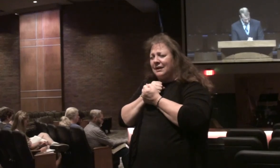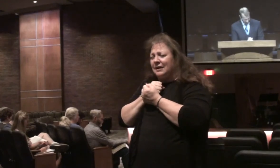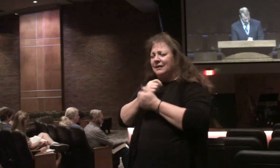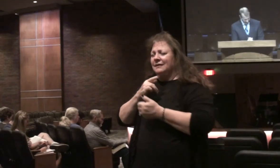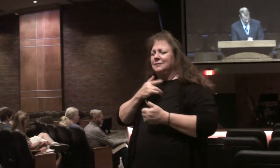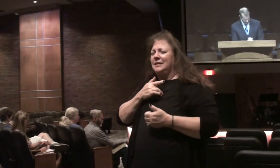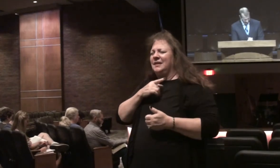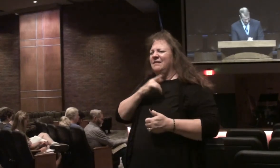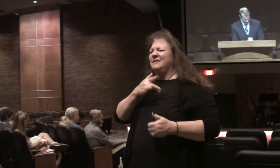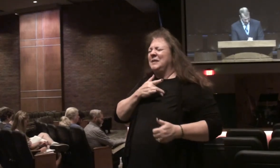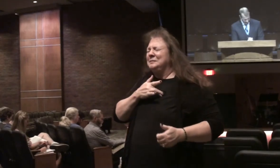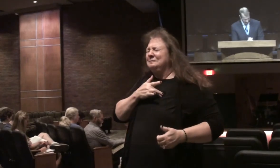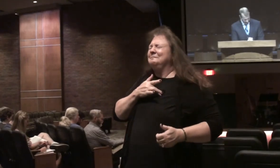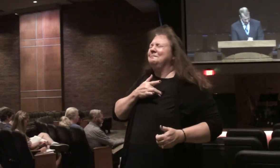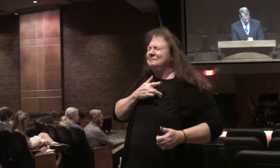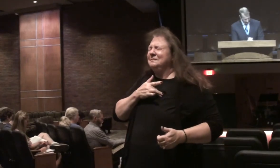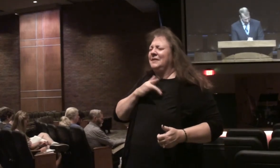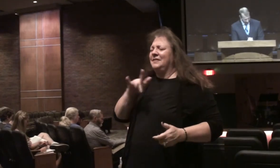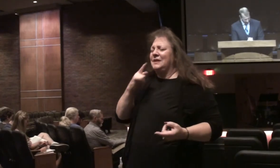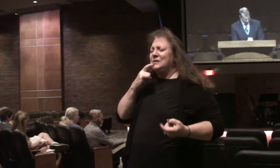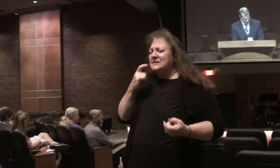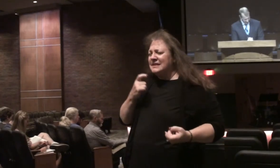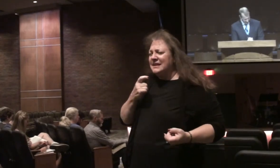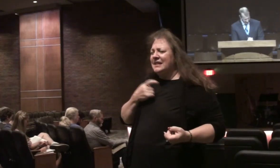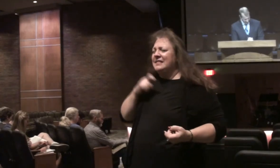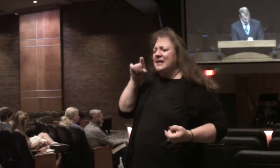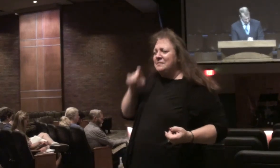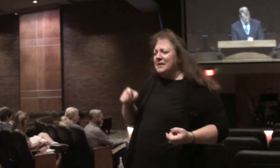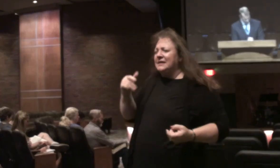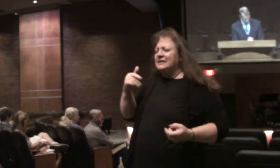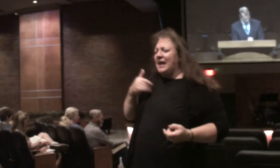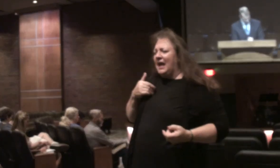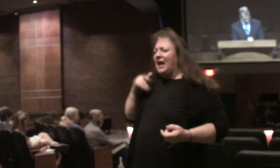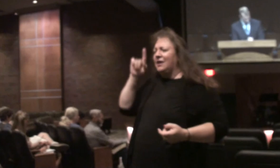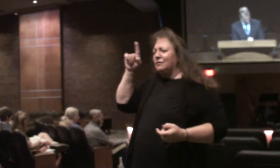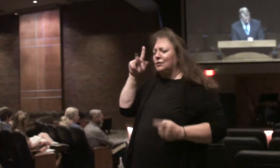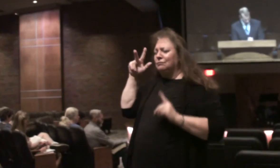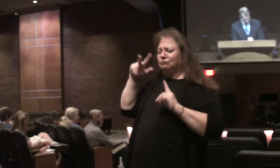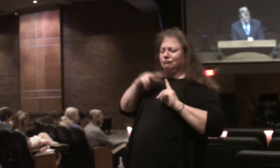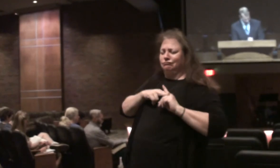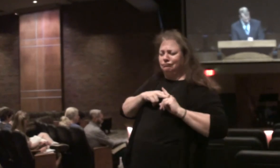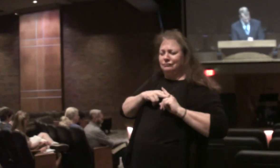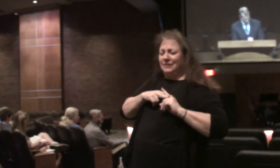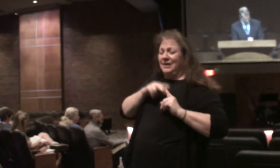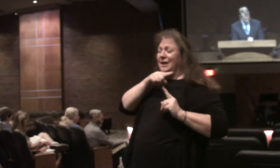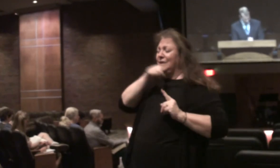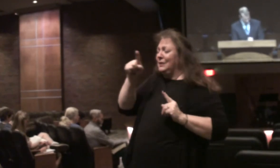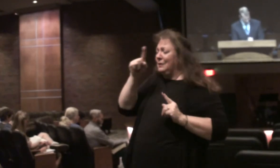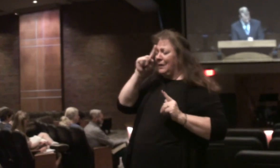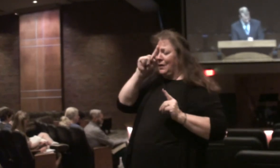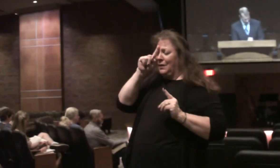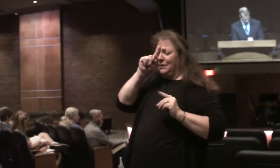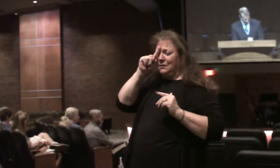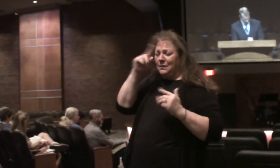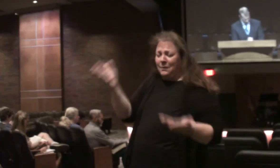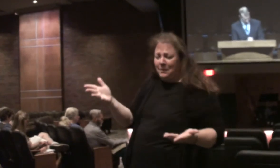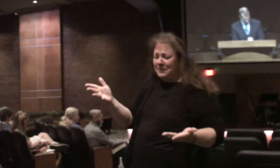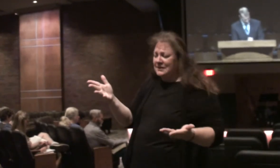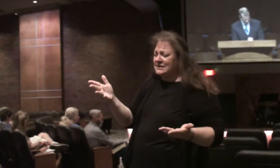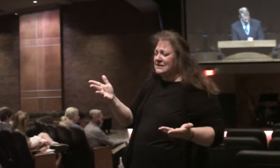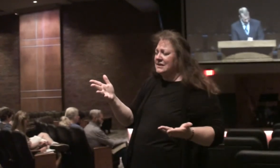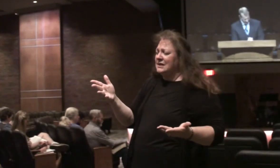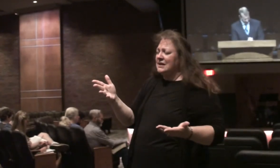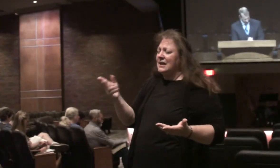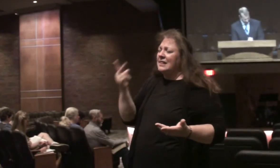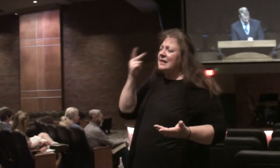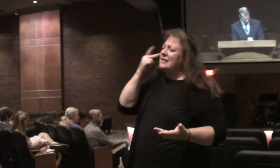convict them of their sin, their need of righteousness, their hopeless and lost condition. But may they